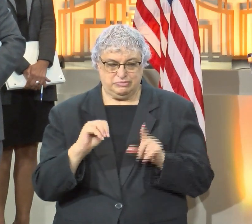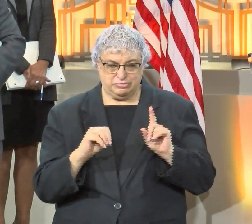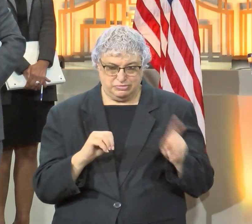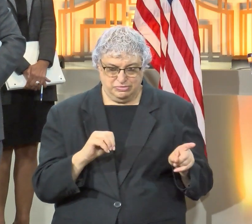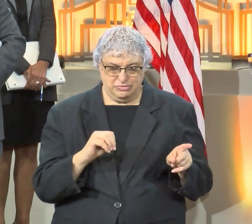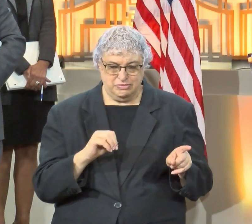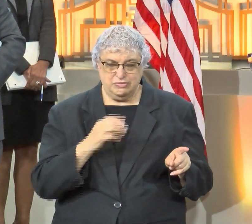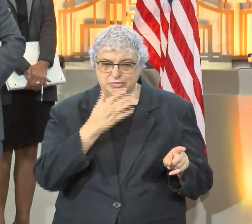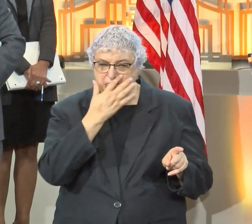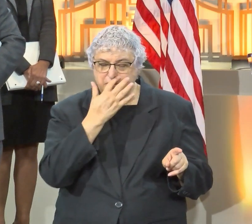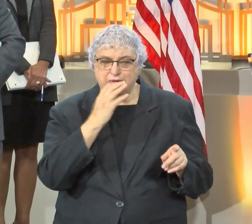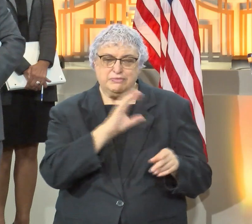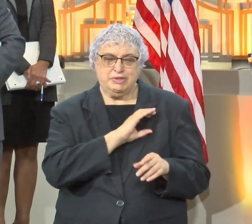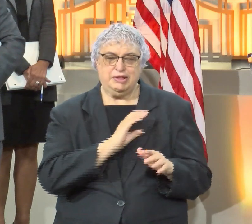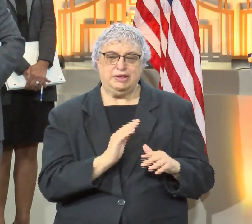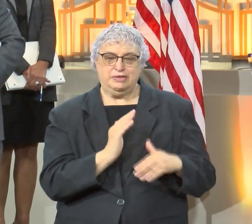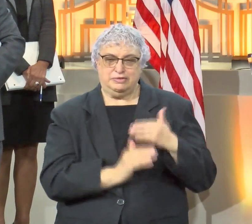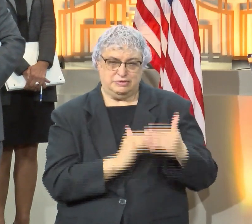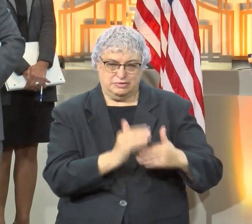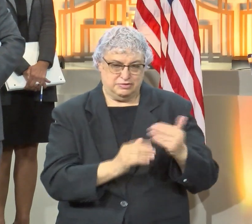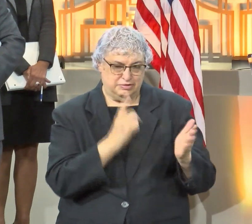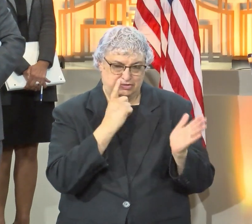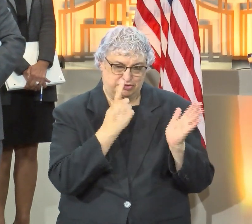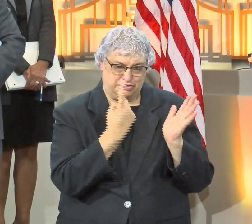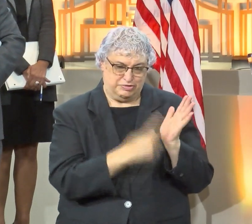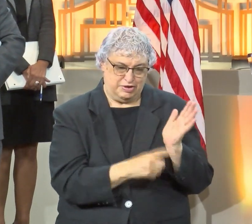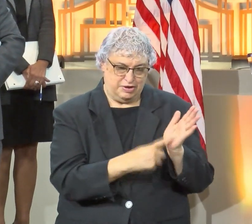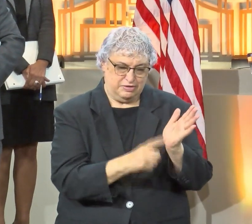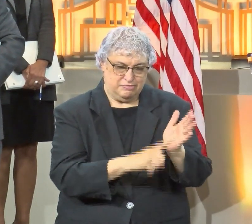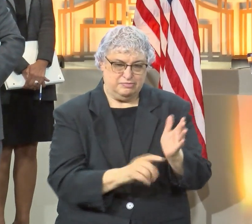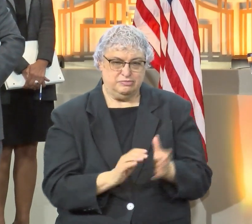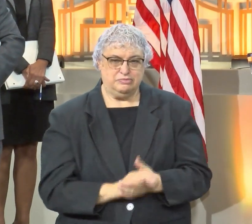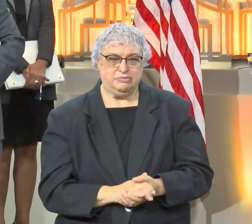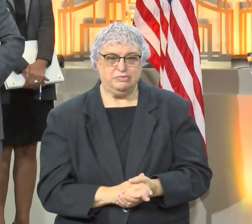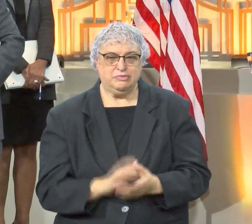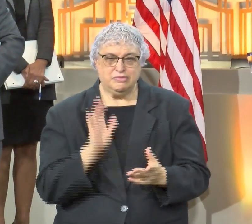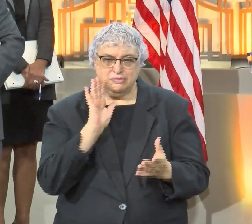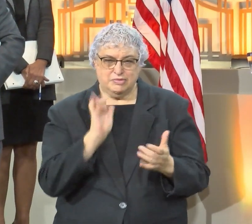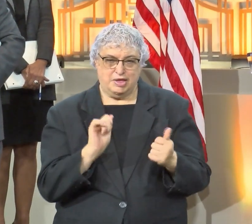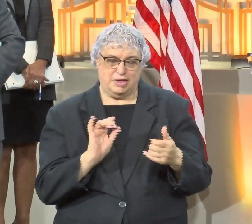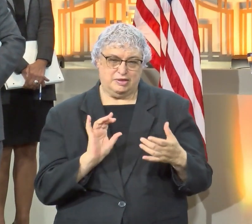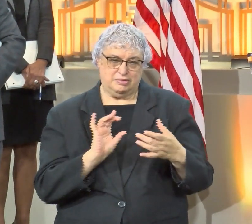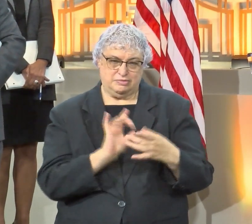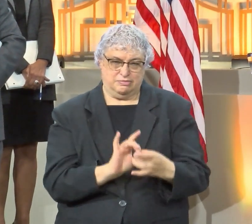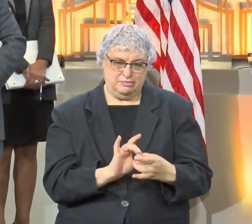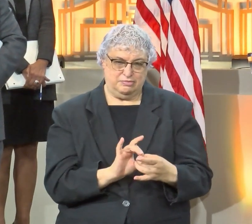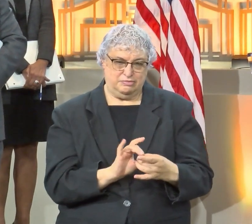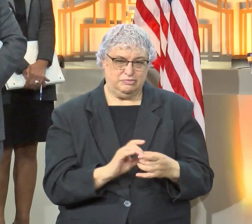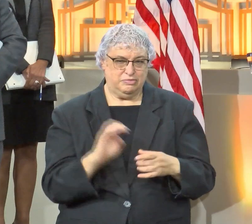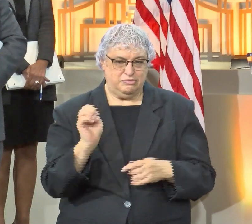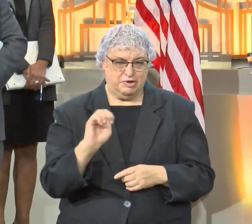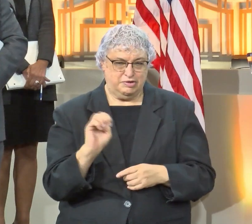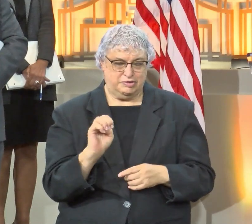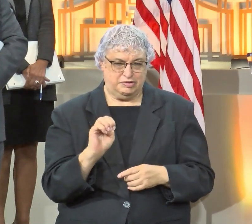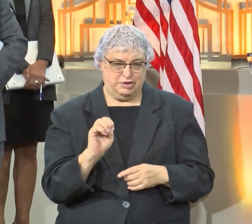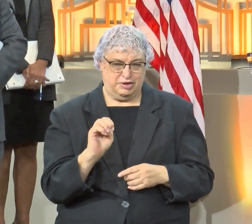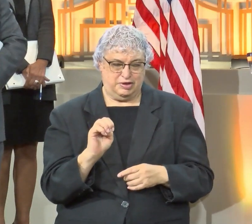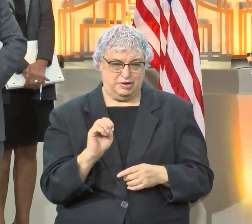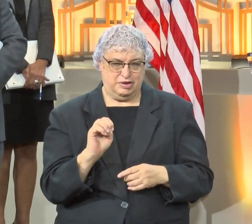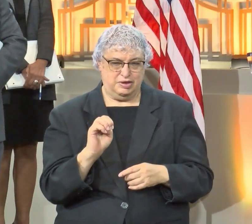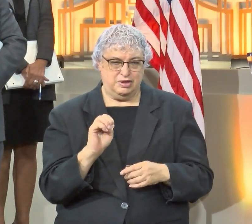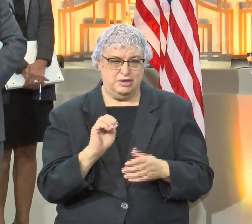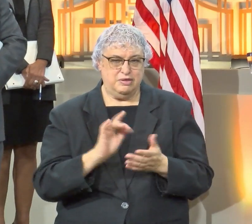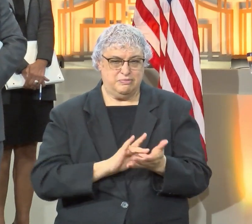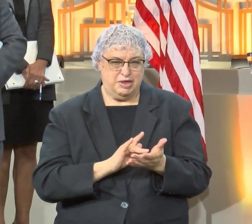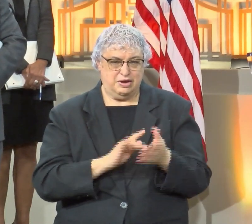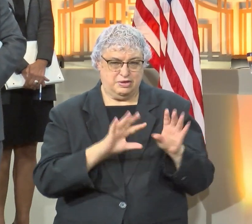police investigation will proceed, and they're able to be linked immediately for emergency medical